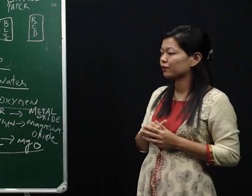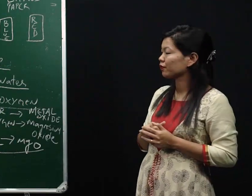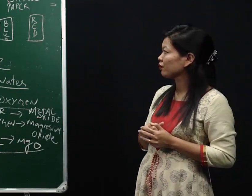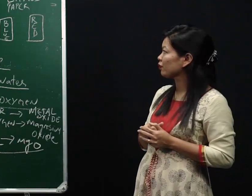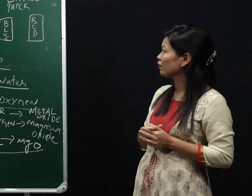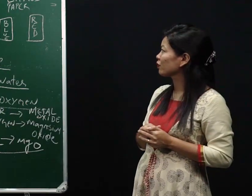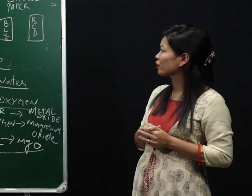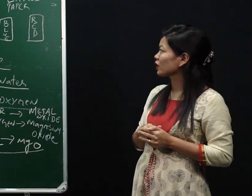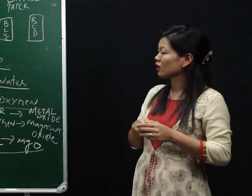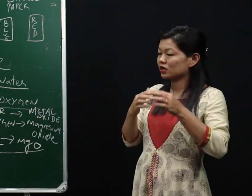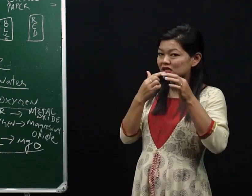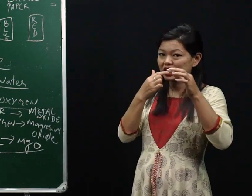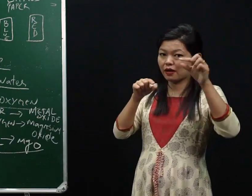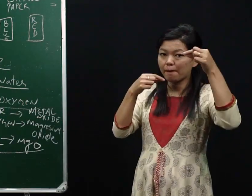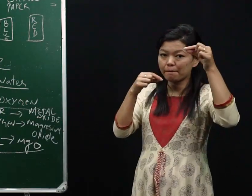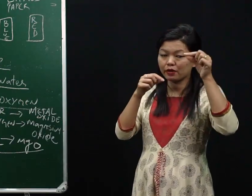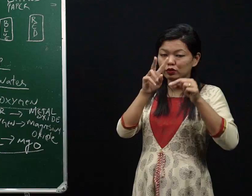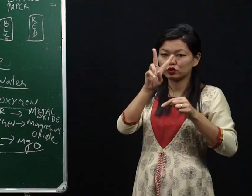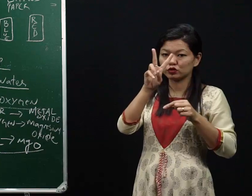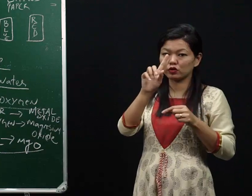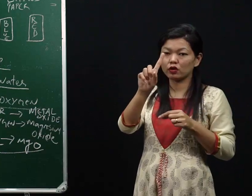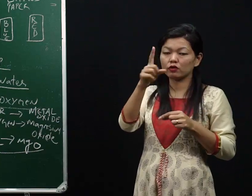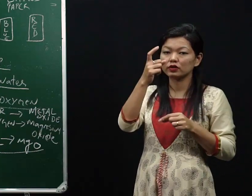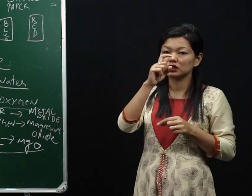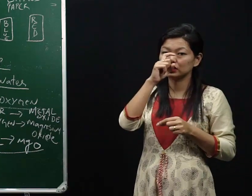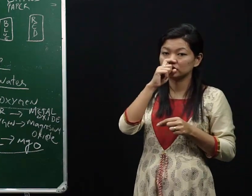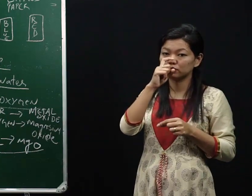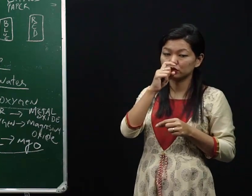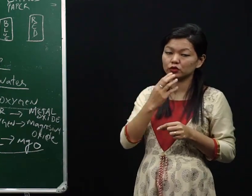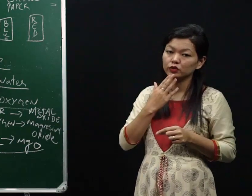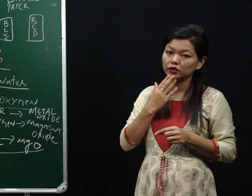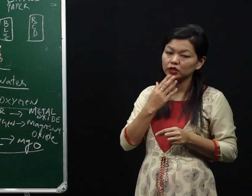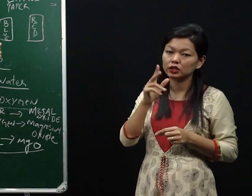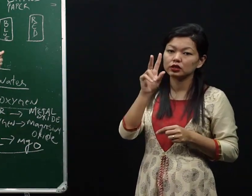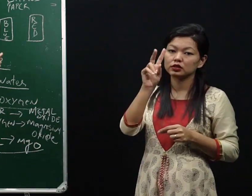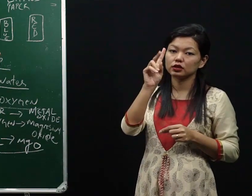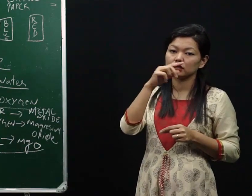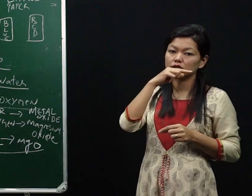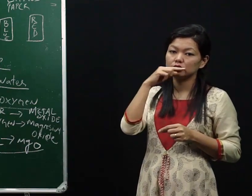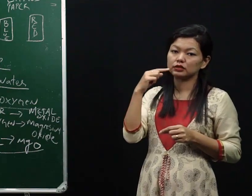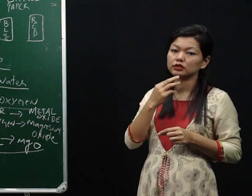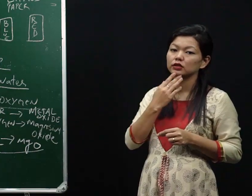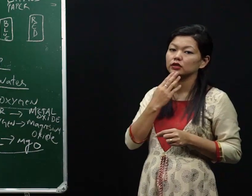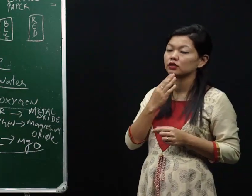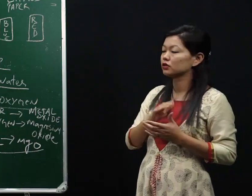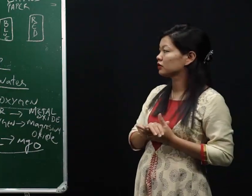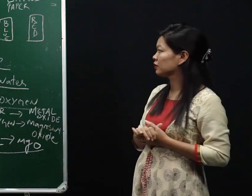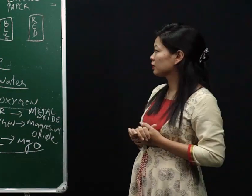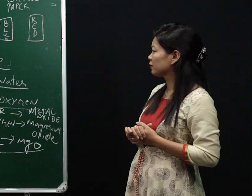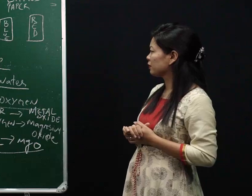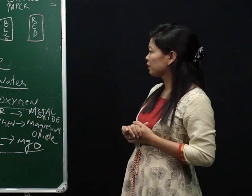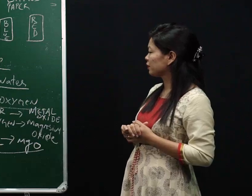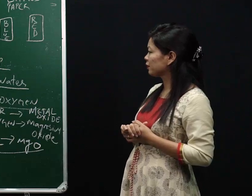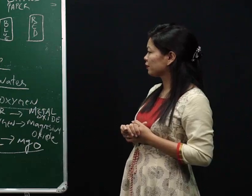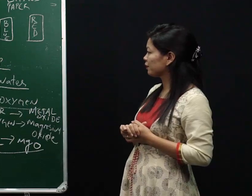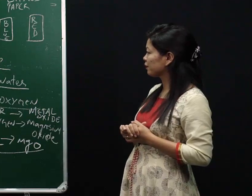paper, and the first one is blue litmus, okay? We'll put it this way. And the second one is red litmus. Clear?